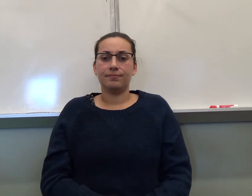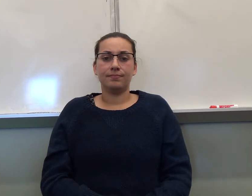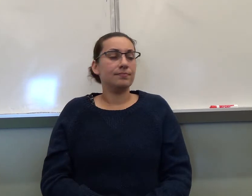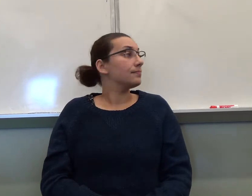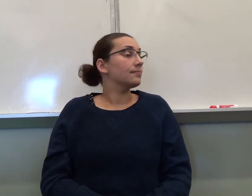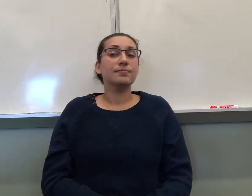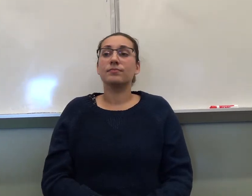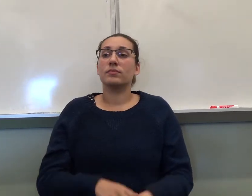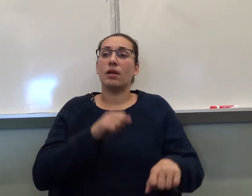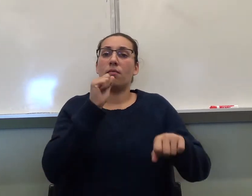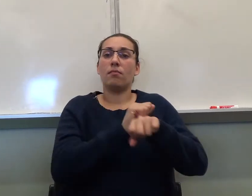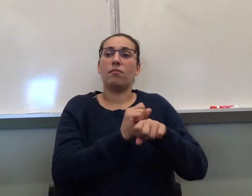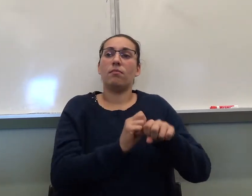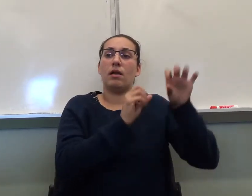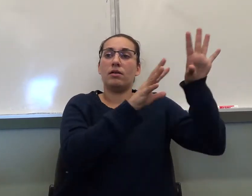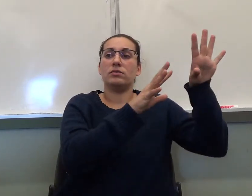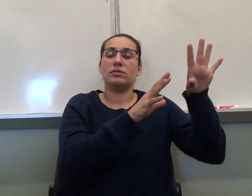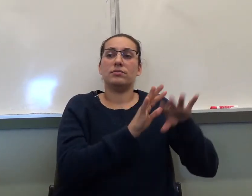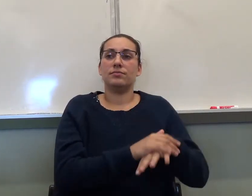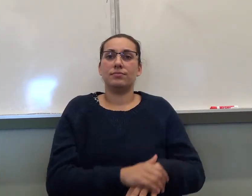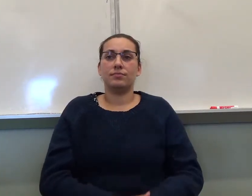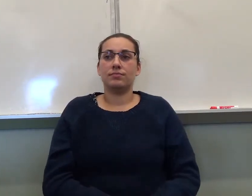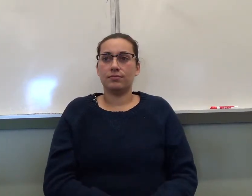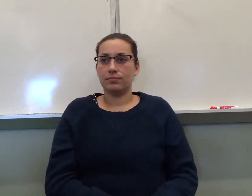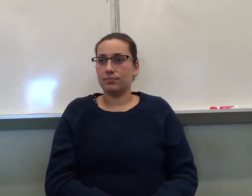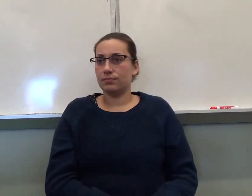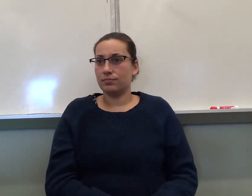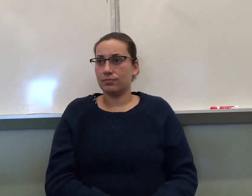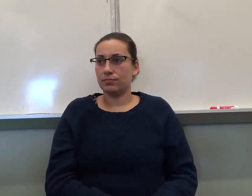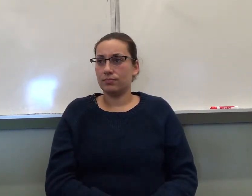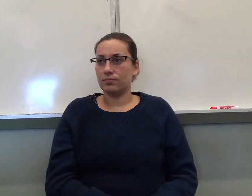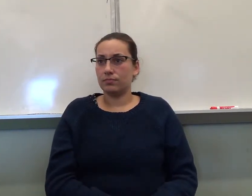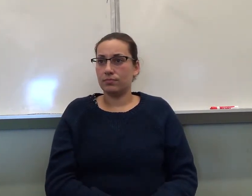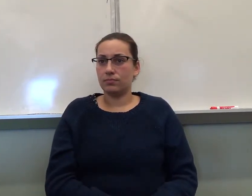Okay, we're starting at meters, which means we're here in the center, and we want to go to kilometers.